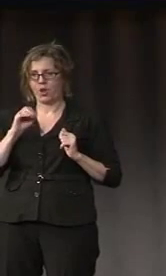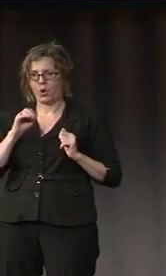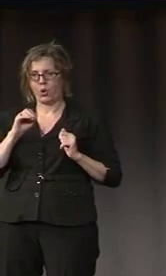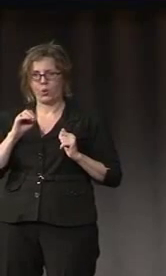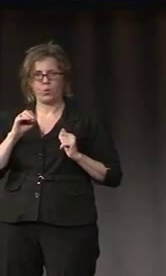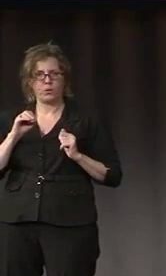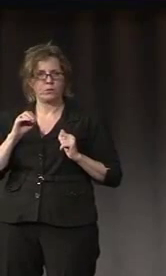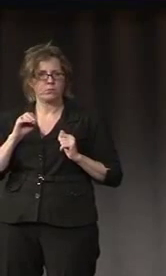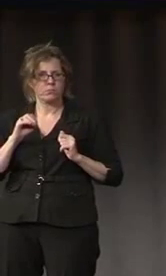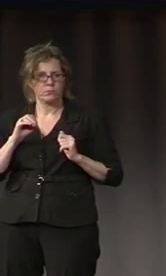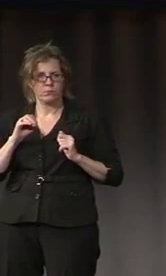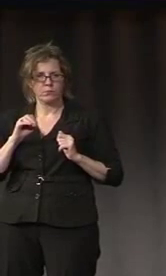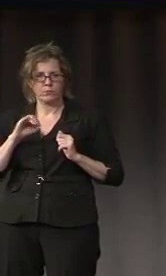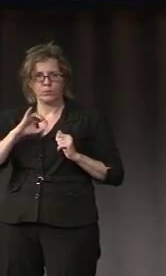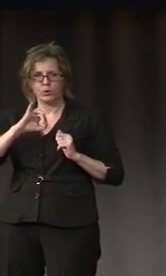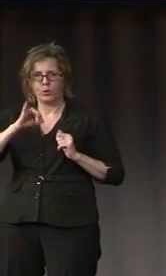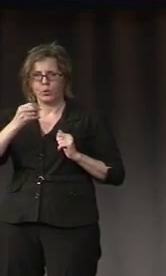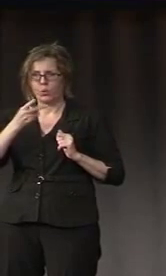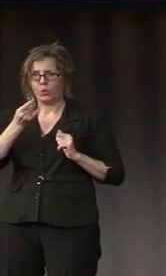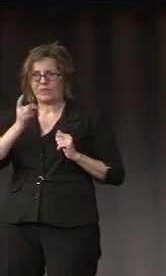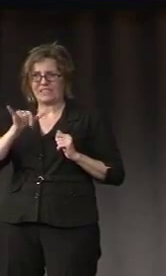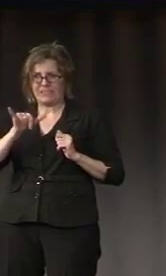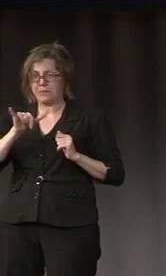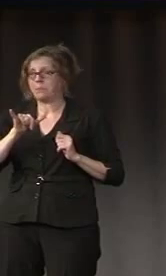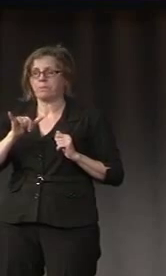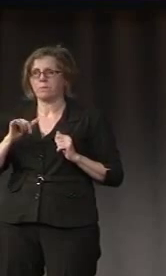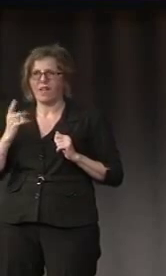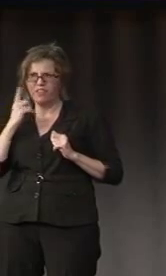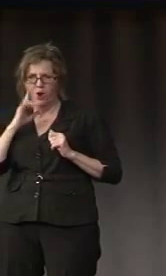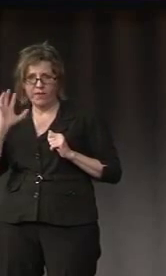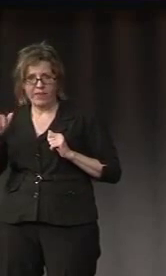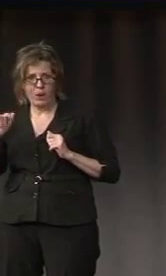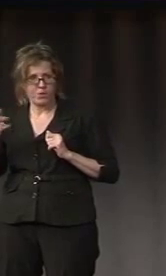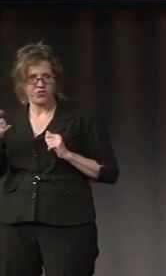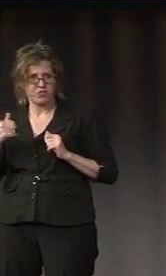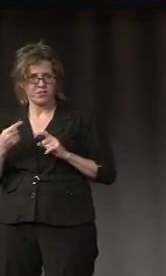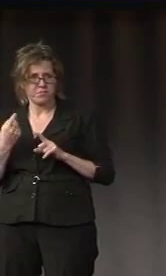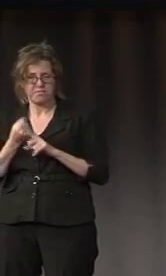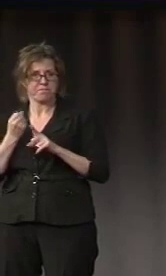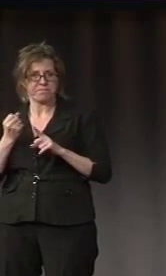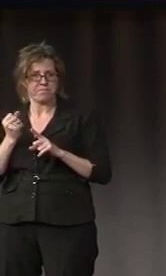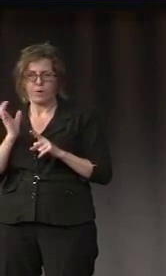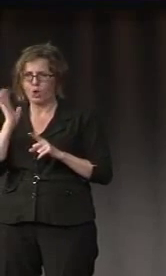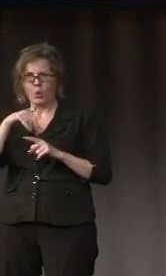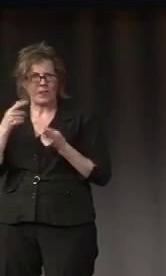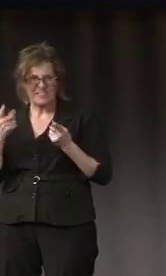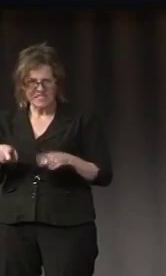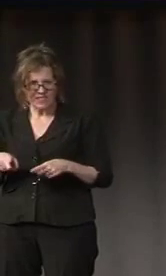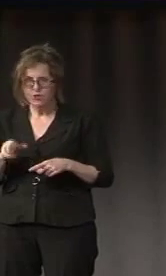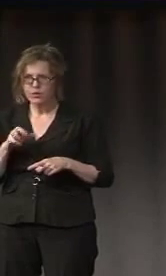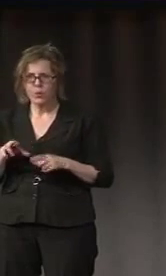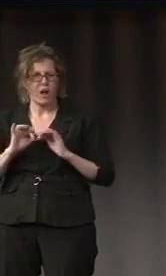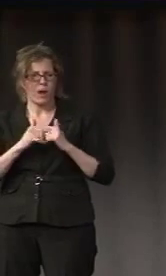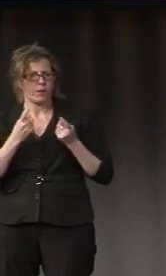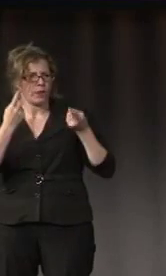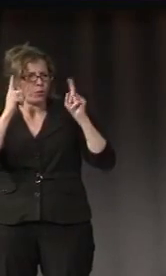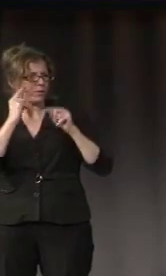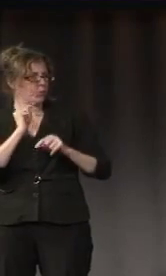was a relationship between those two things. Was it a mere coincidence, or how did that work from your own